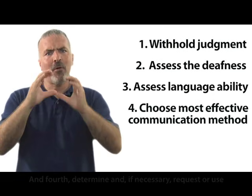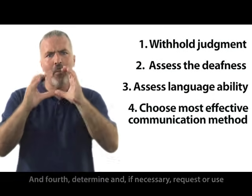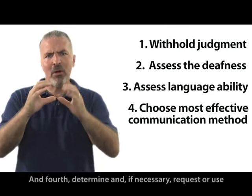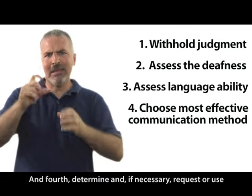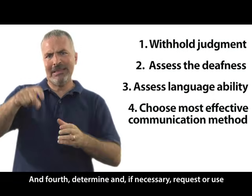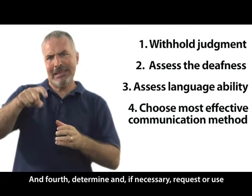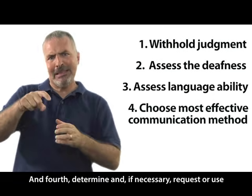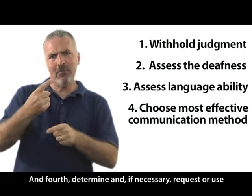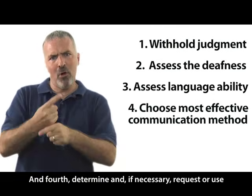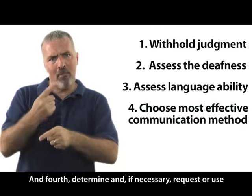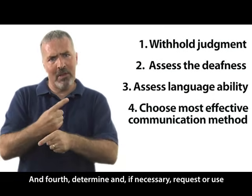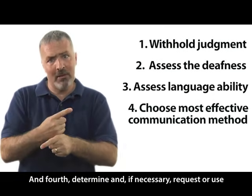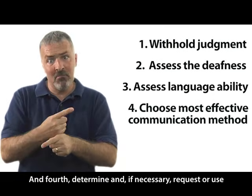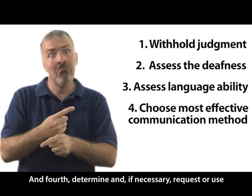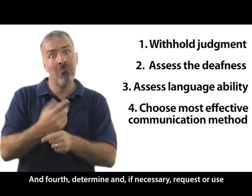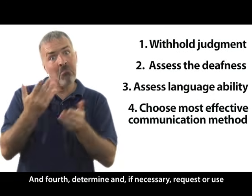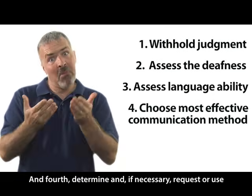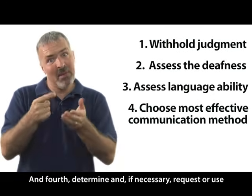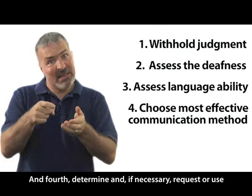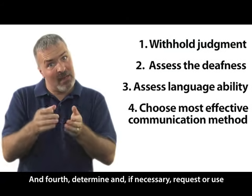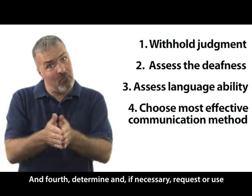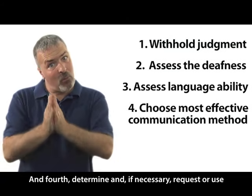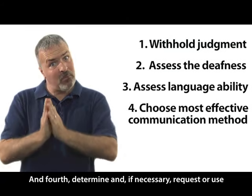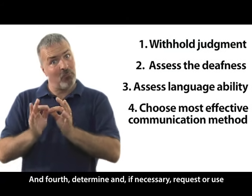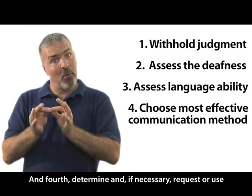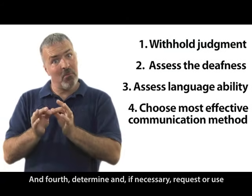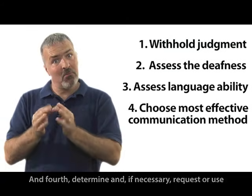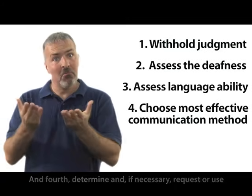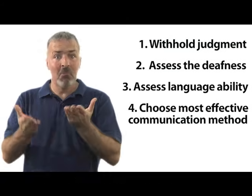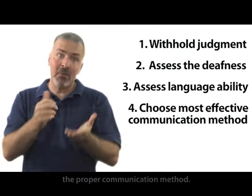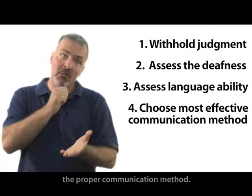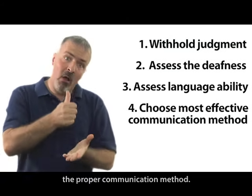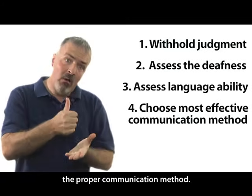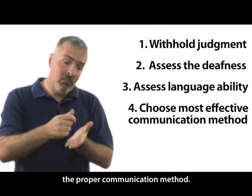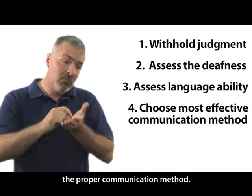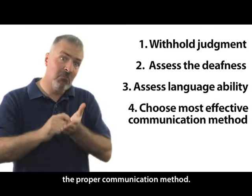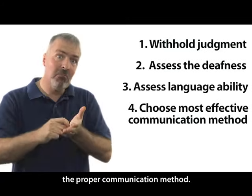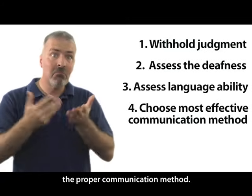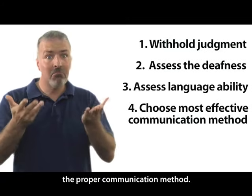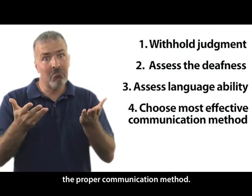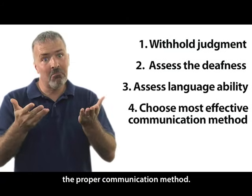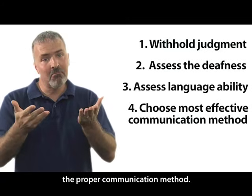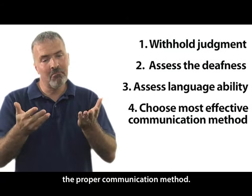And fourth, determine and, if necessary, request or use a proper communication method.